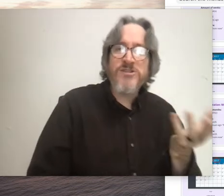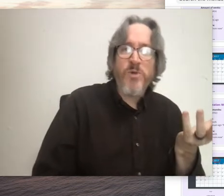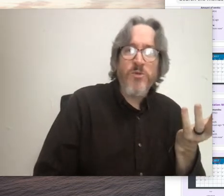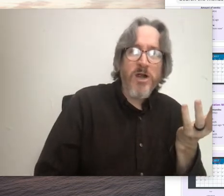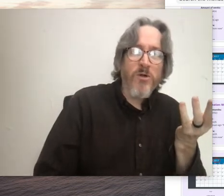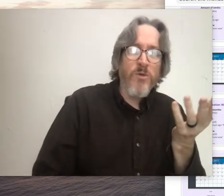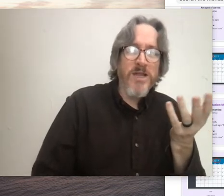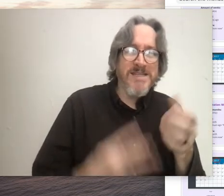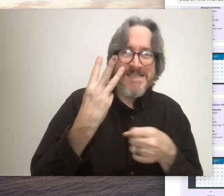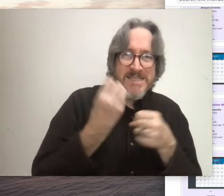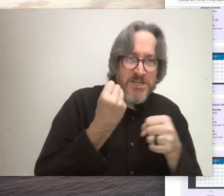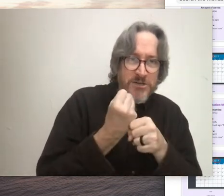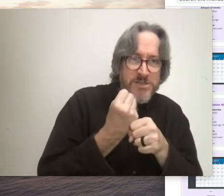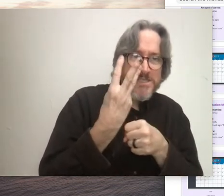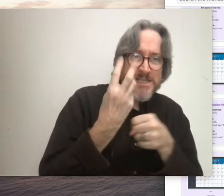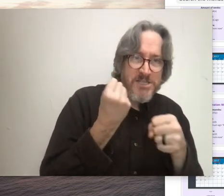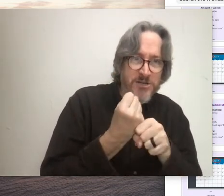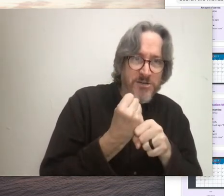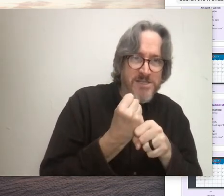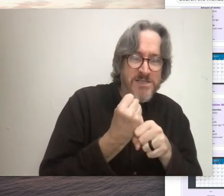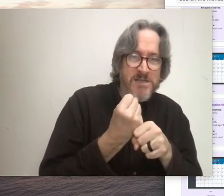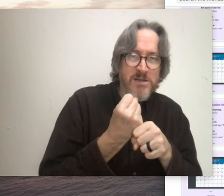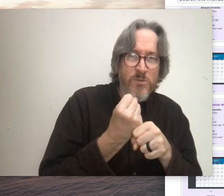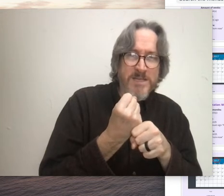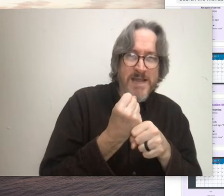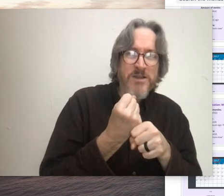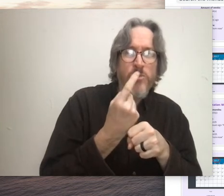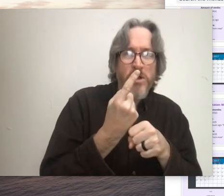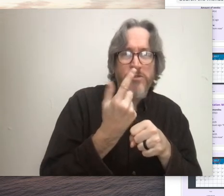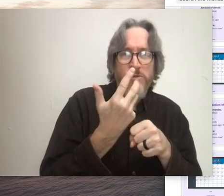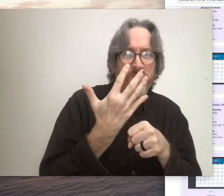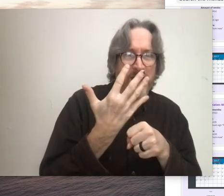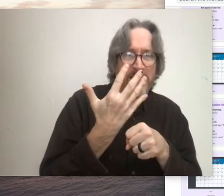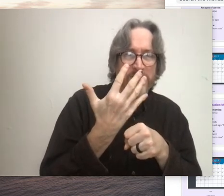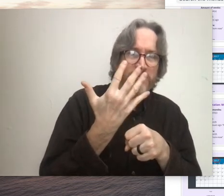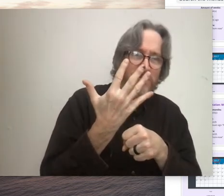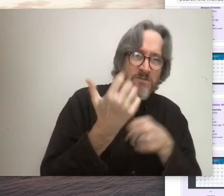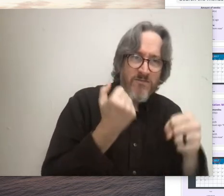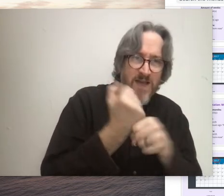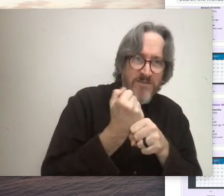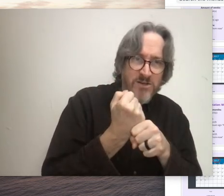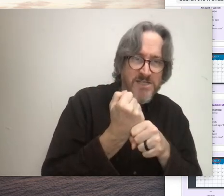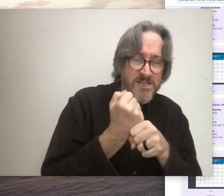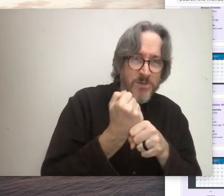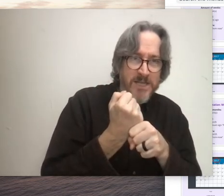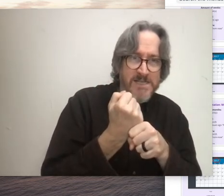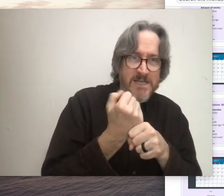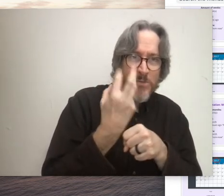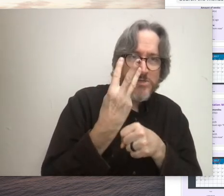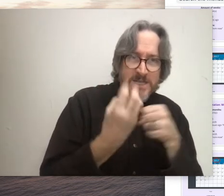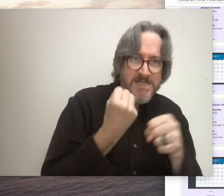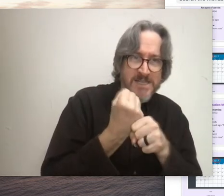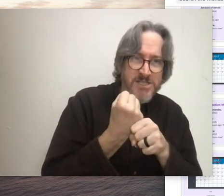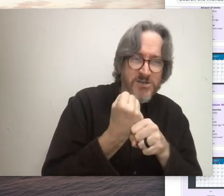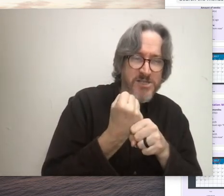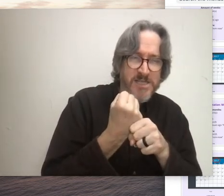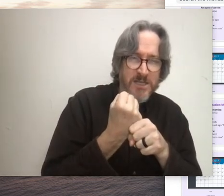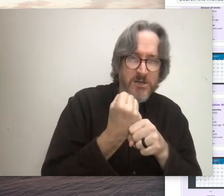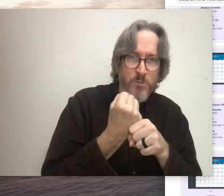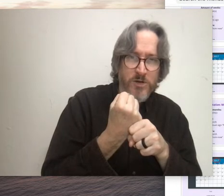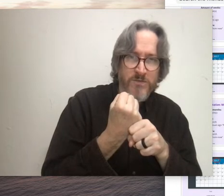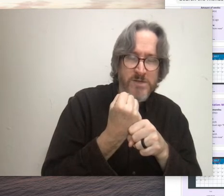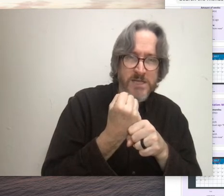Now here's one where we, 6 years, we tend to do 1 through 5. 5 years is really easy. Once we get to 6 years,